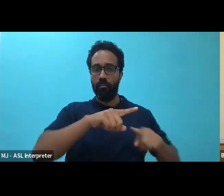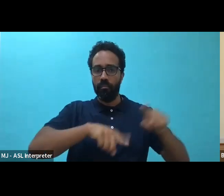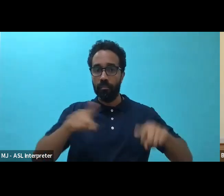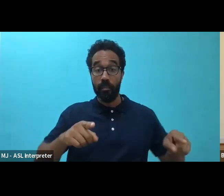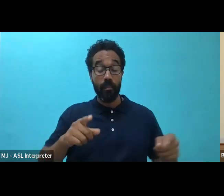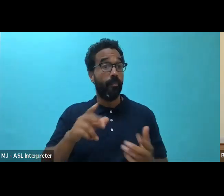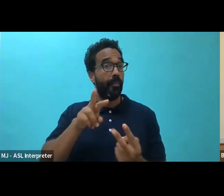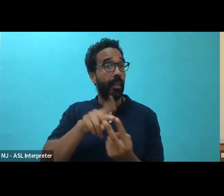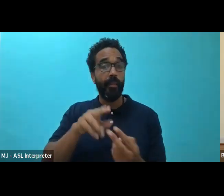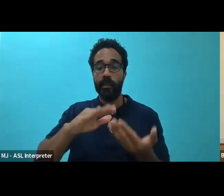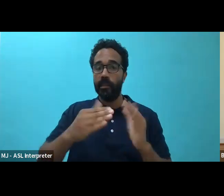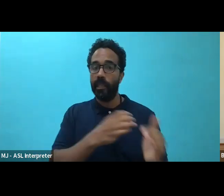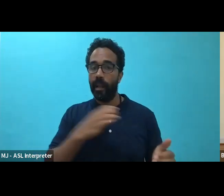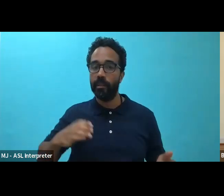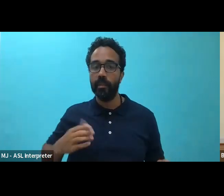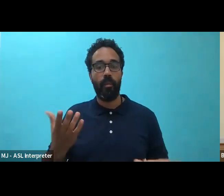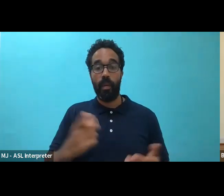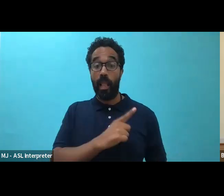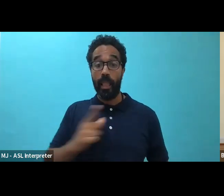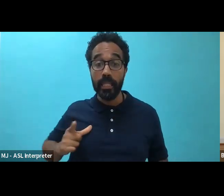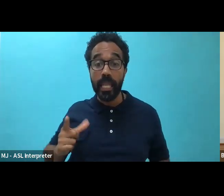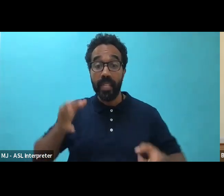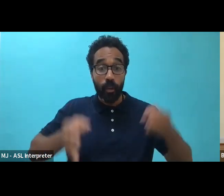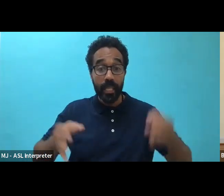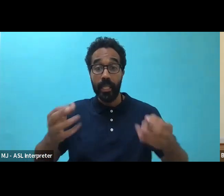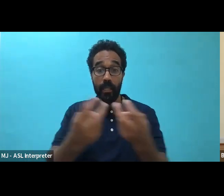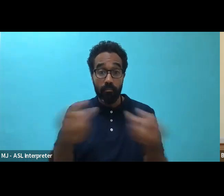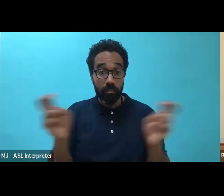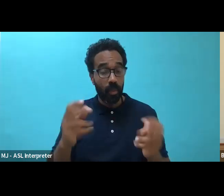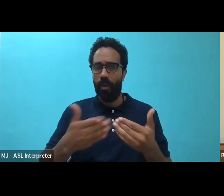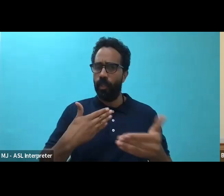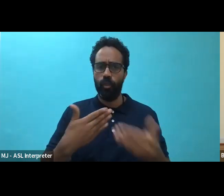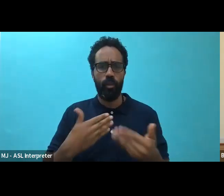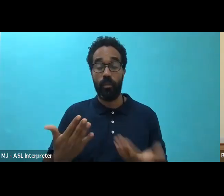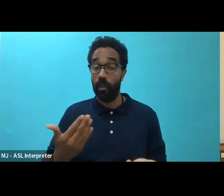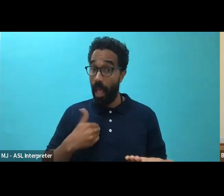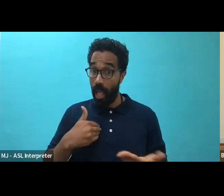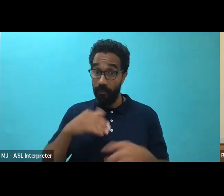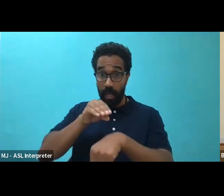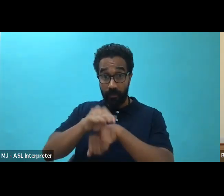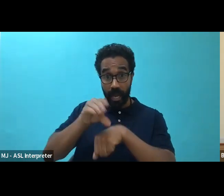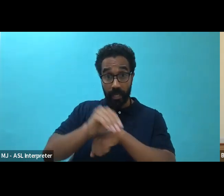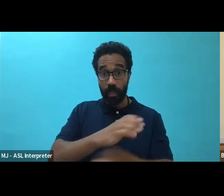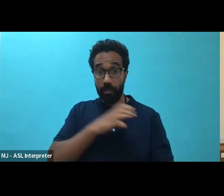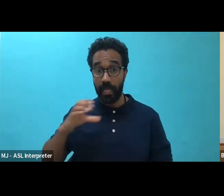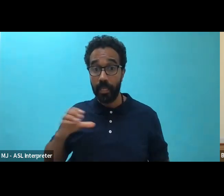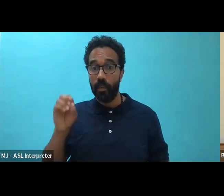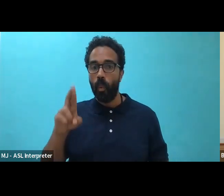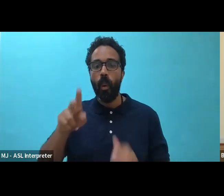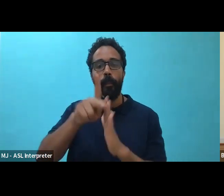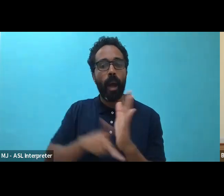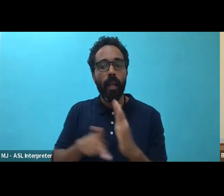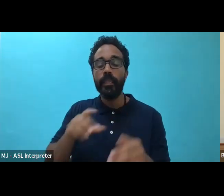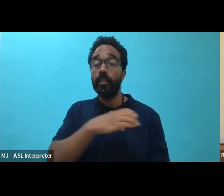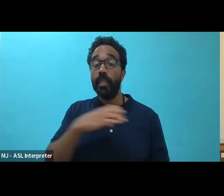hearing. If you have an advisory committee or some kind of policy committee,